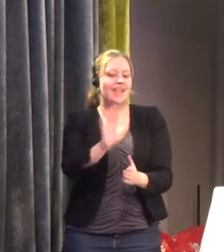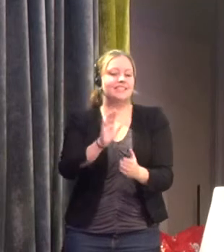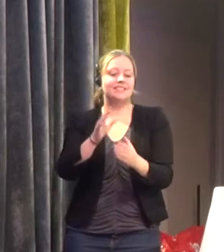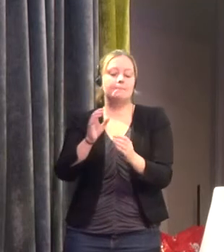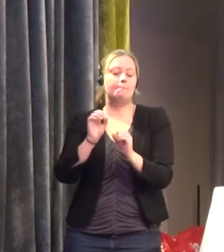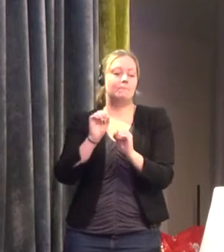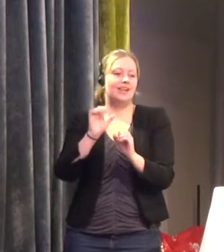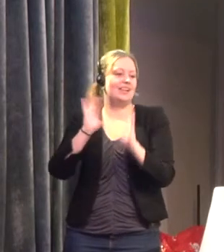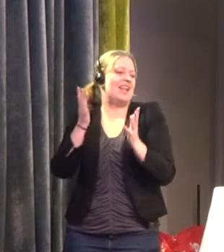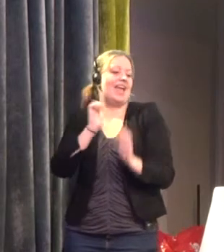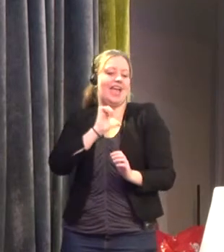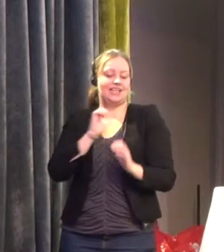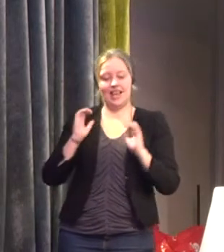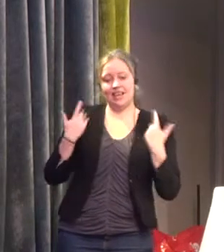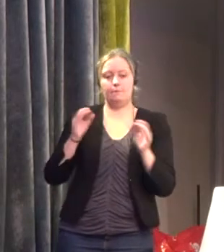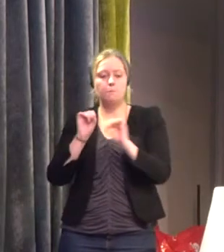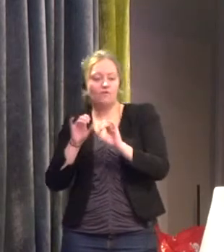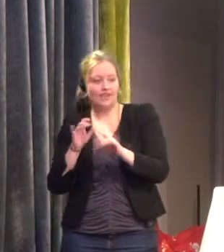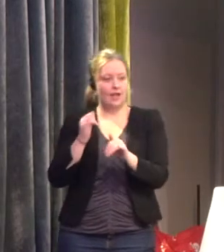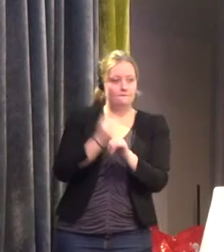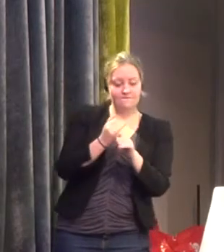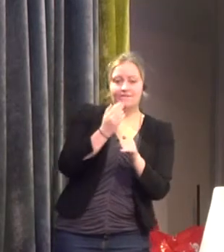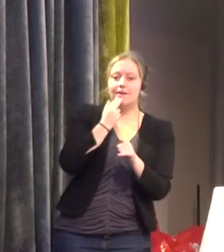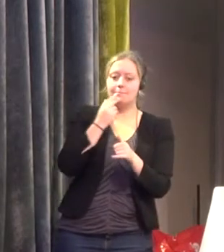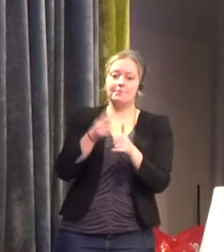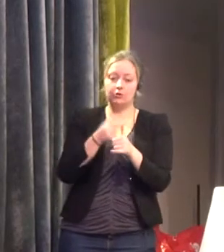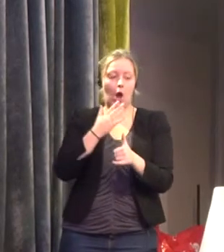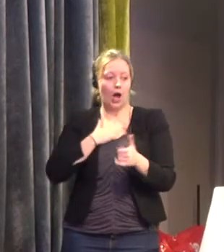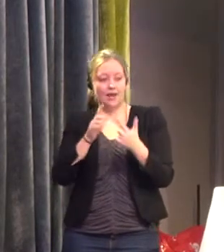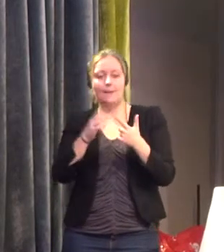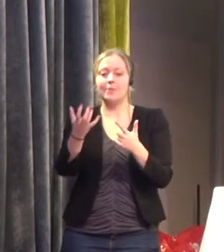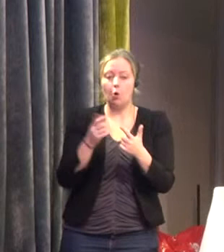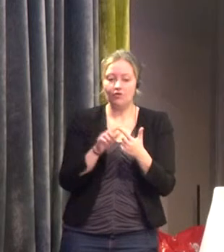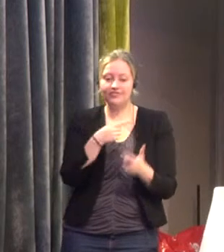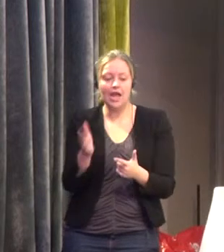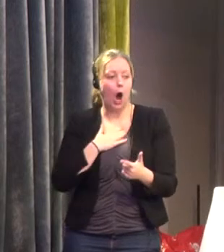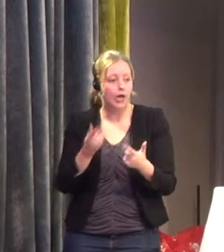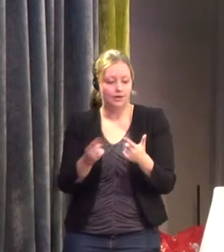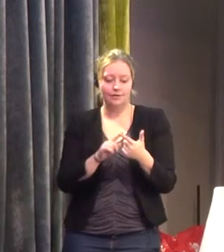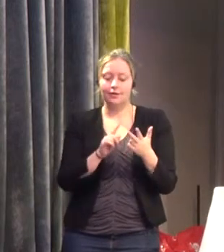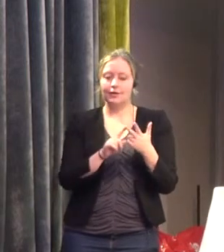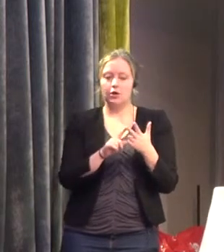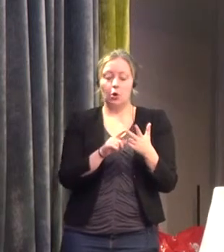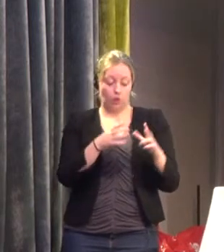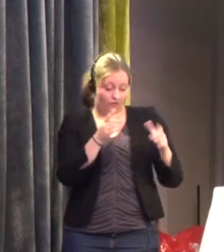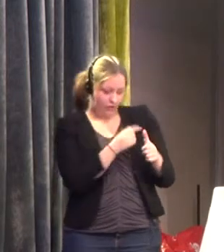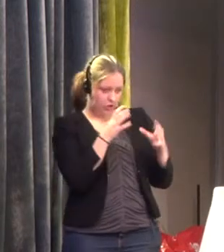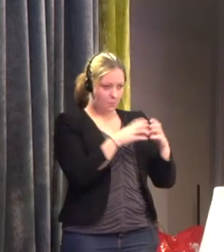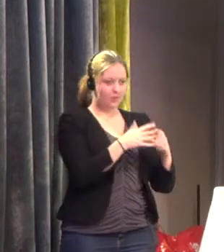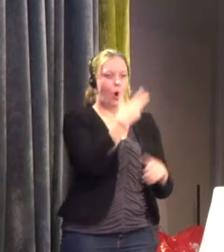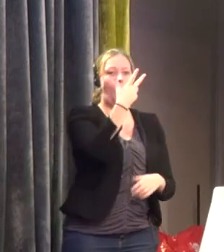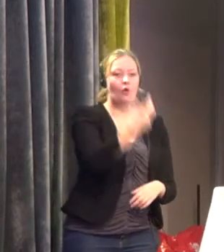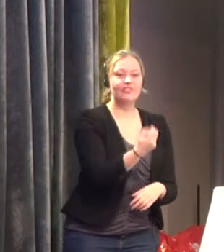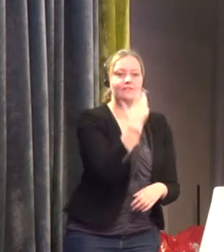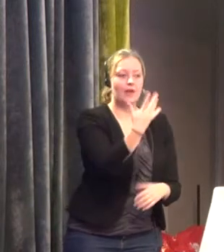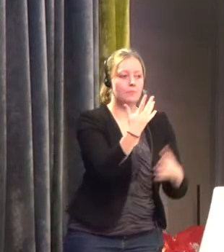help us understand their situation? And so at the first ad hoc session, there were 85 people with disabilities registered to